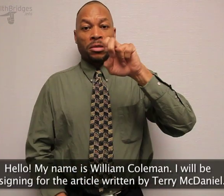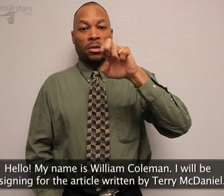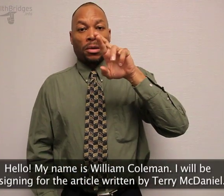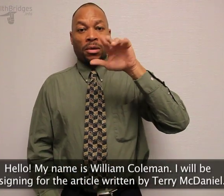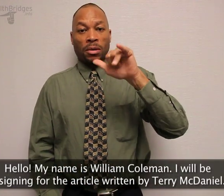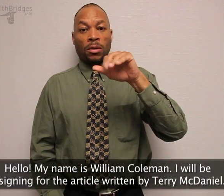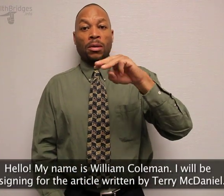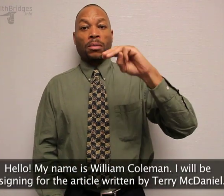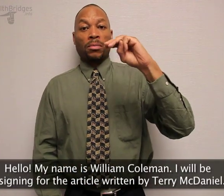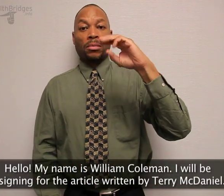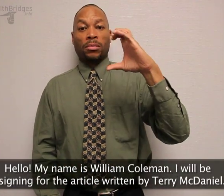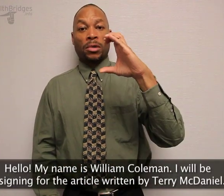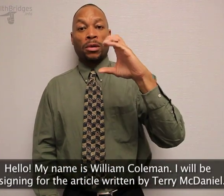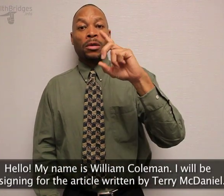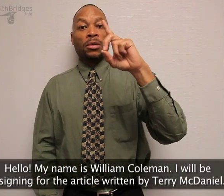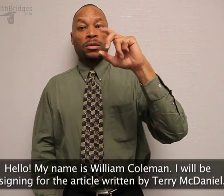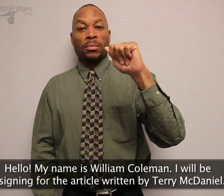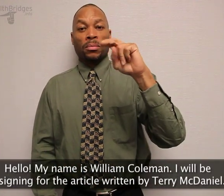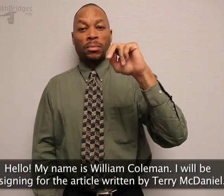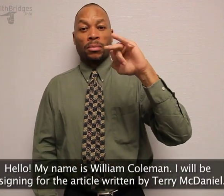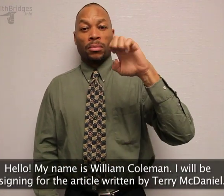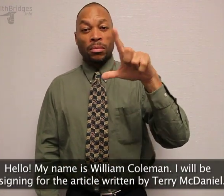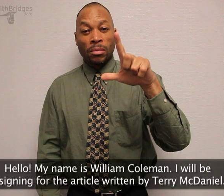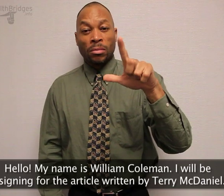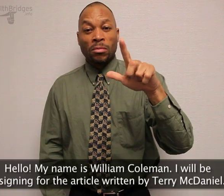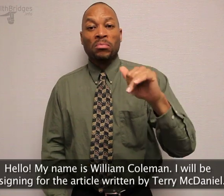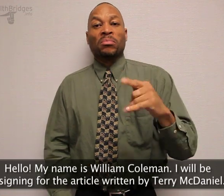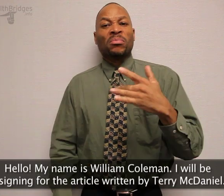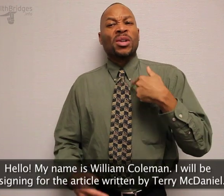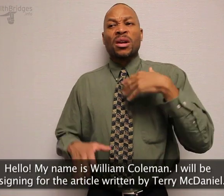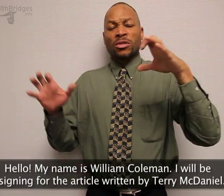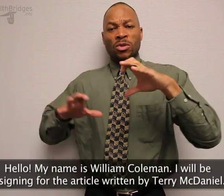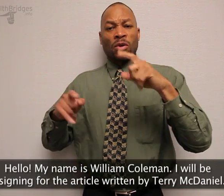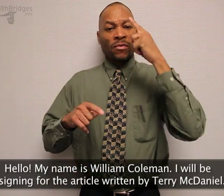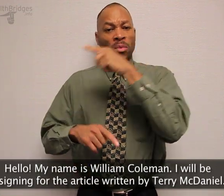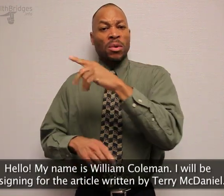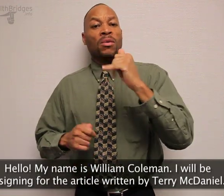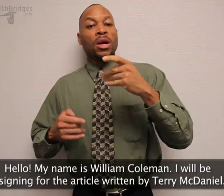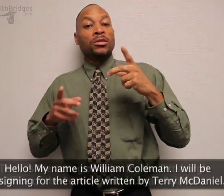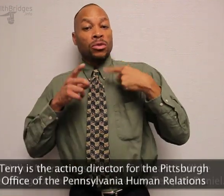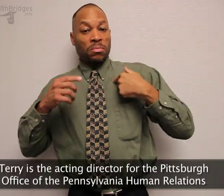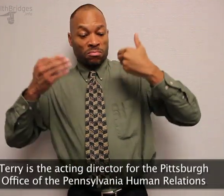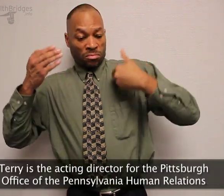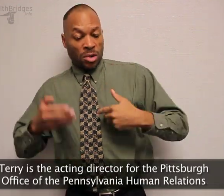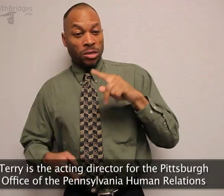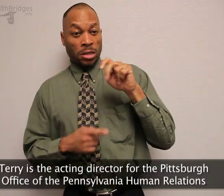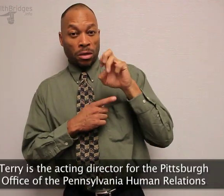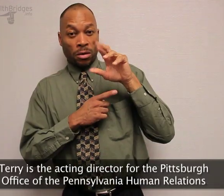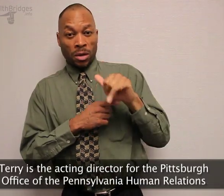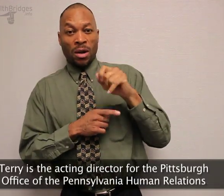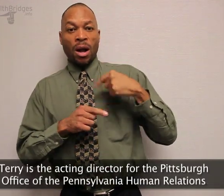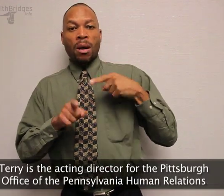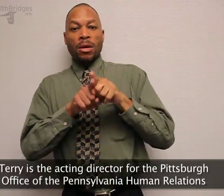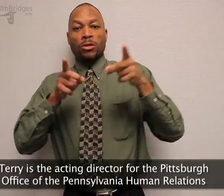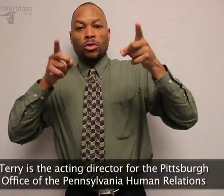I will be signing for the article written by Terry McDaniel. Terry is the Acting Director for the Pittsburgh